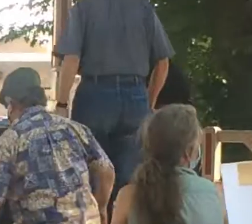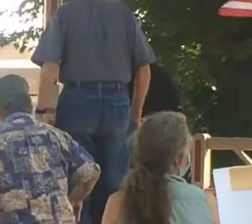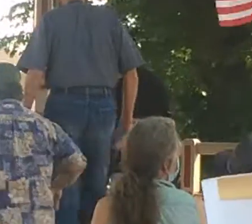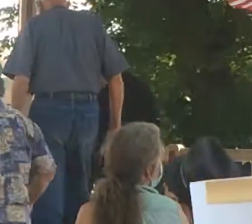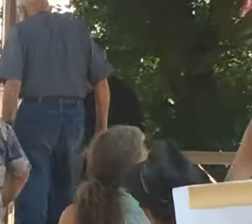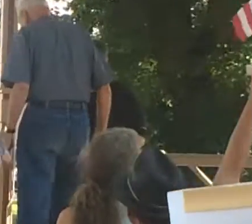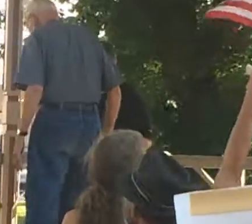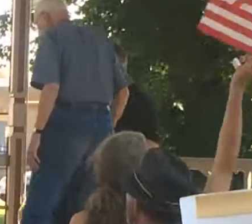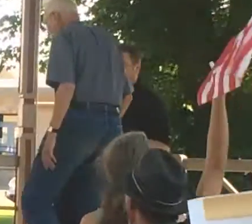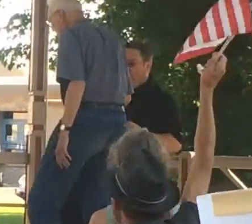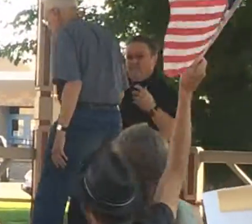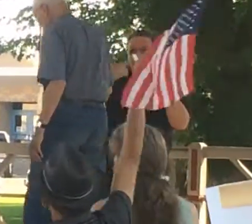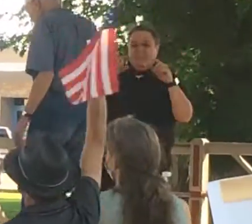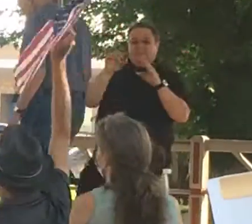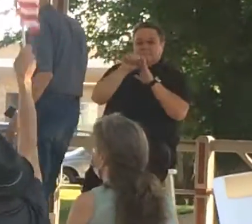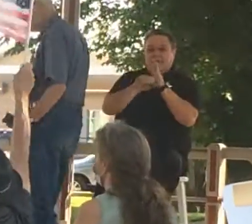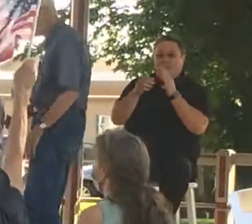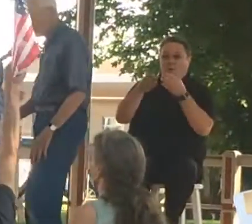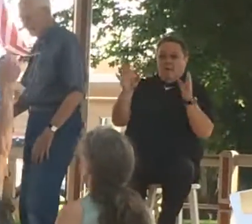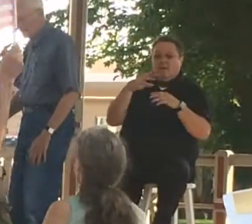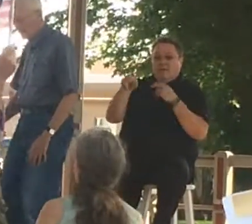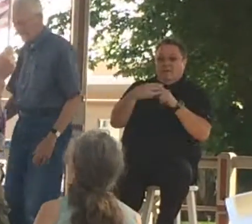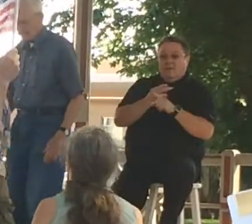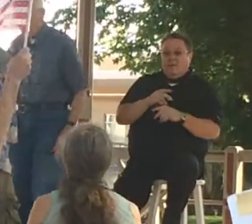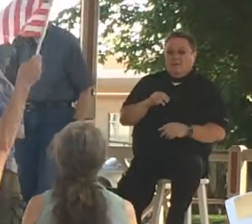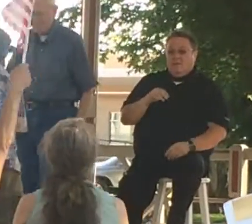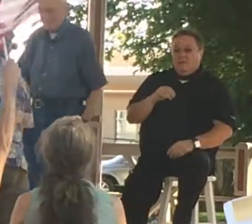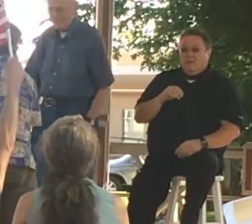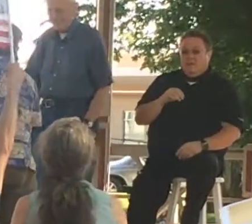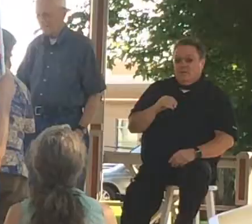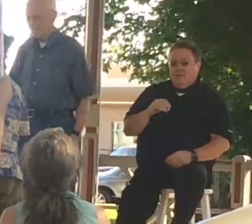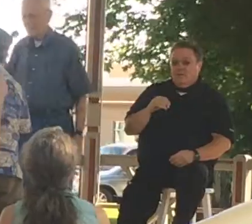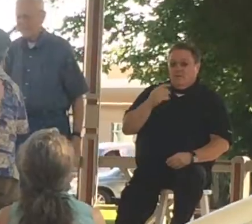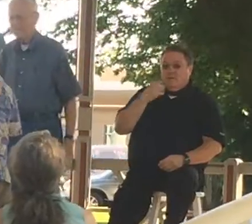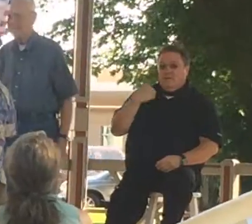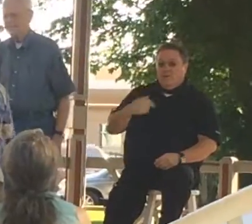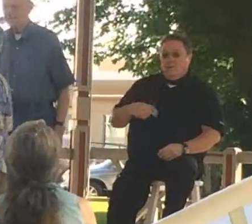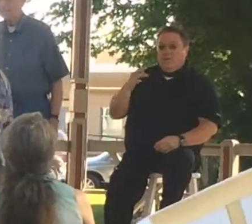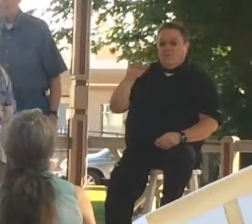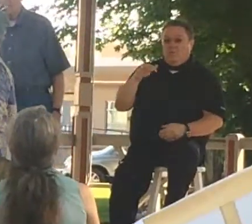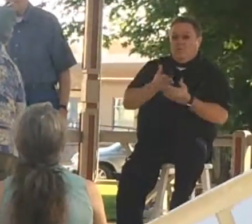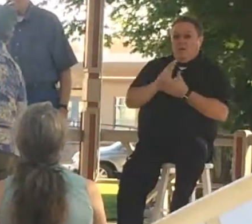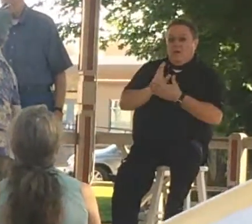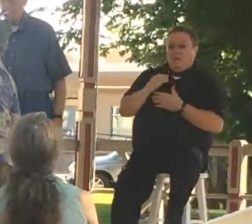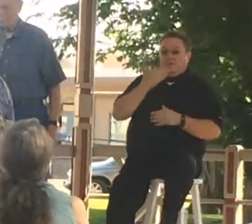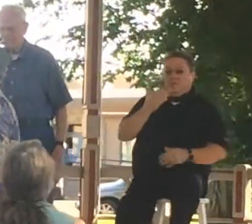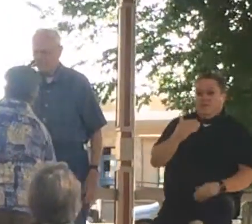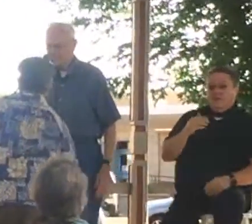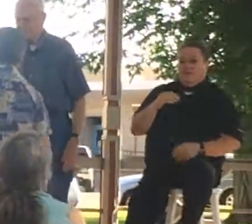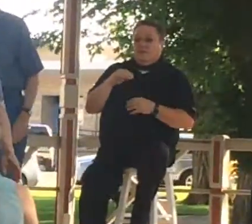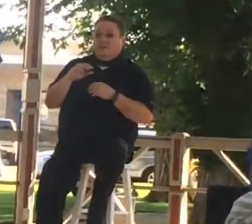famous statewide and nationally for being so active and so productive for human rights. Thank you,